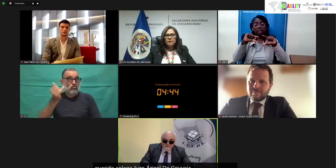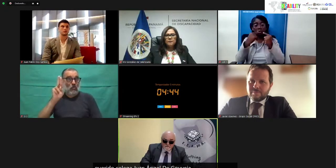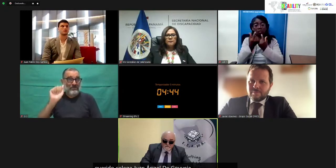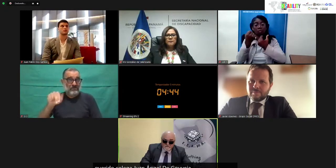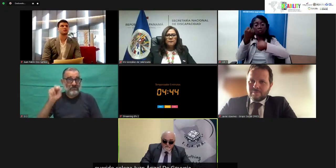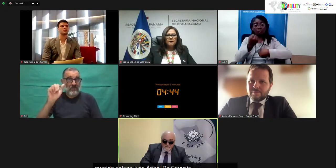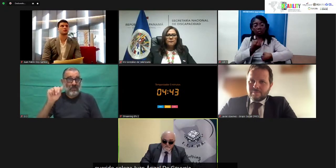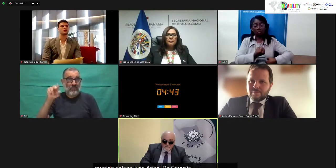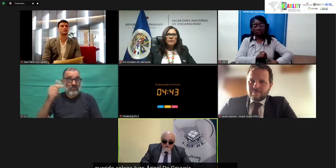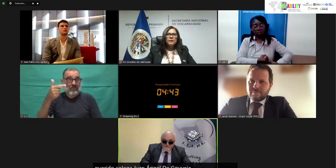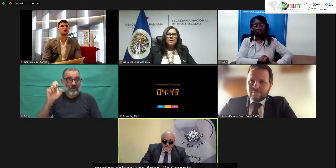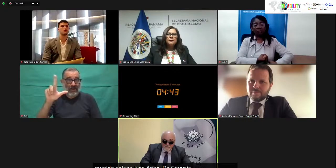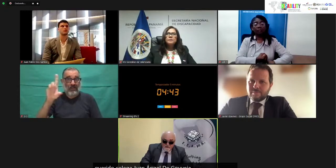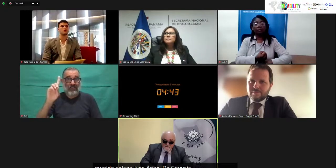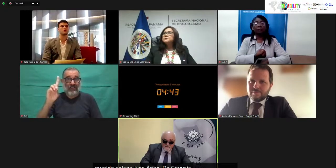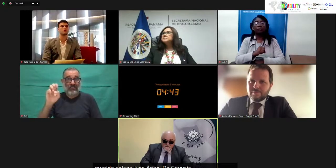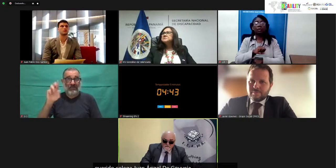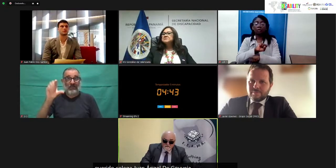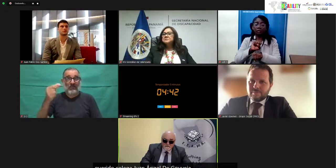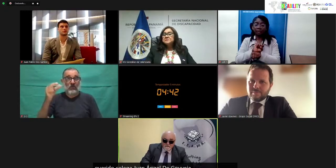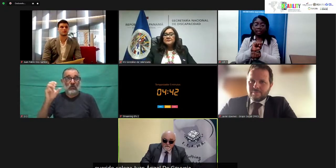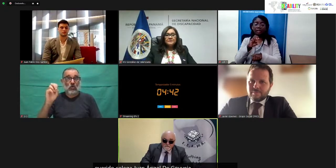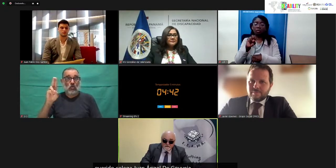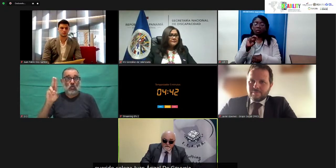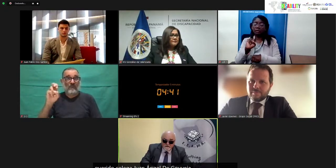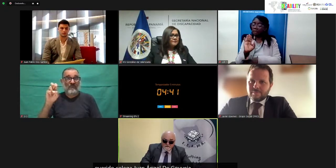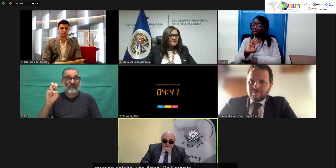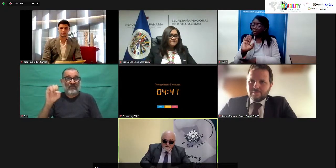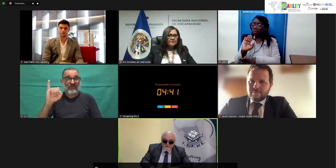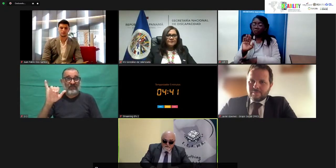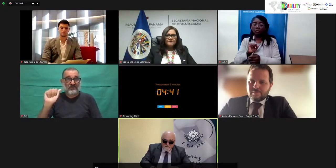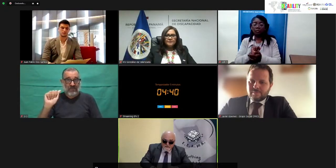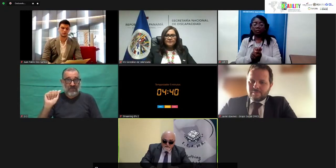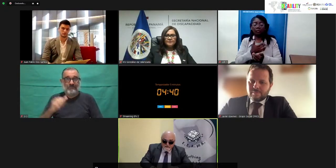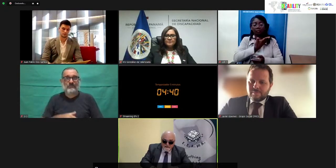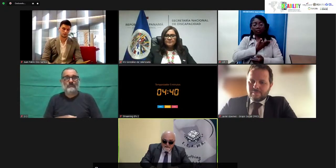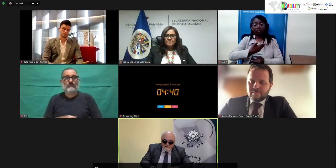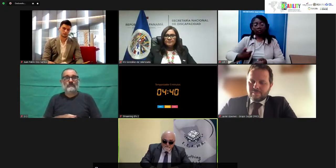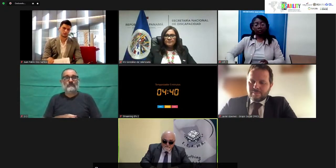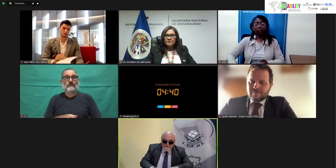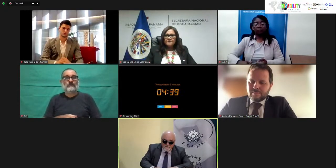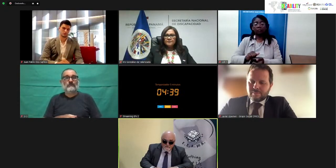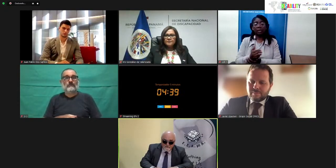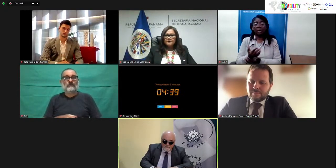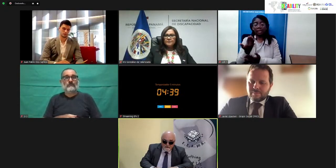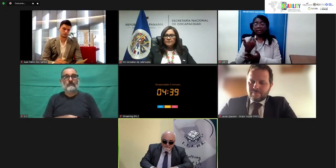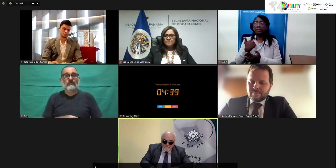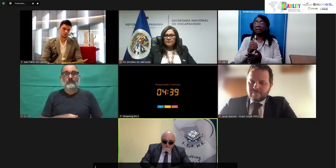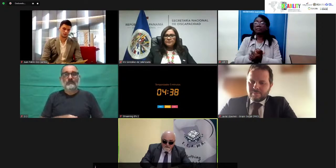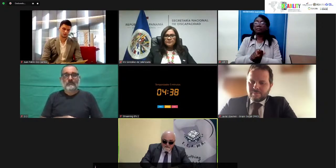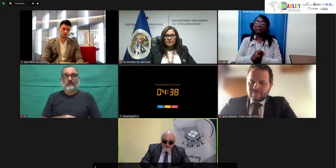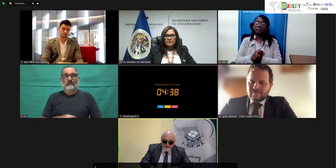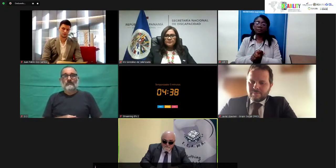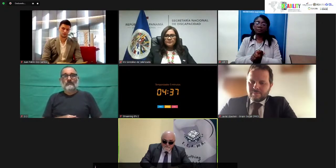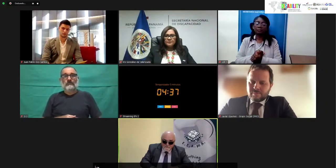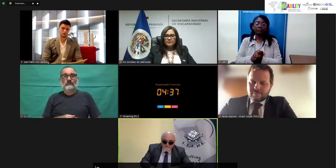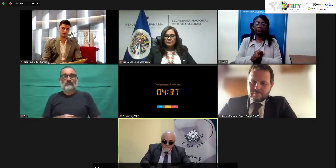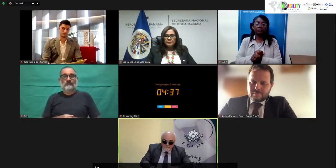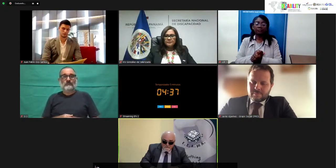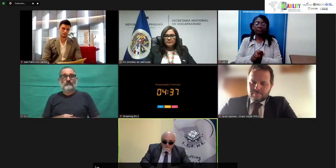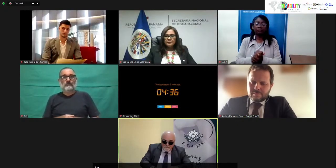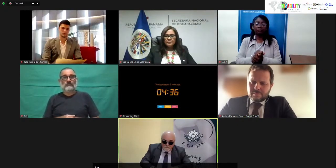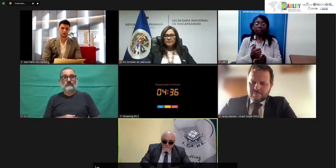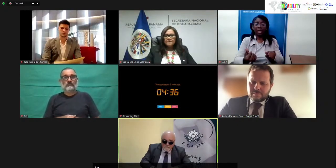the previous president of the international stability alliance analgesiano